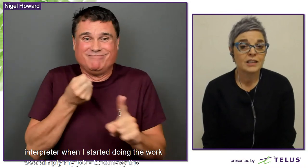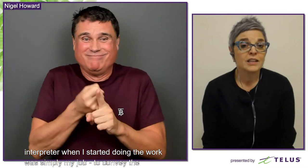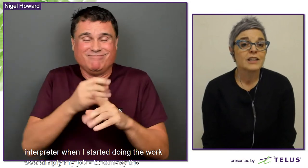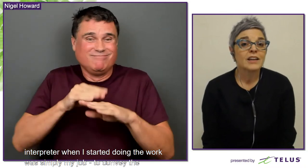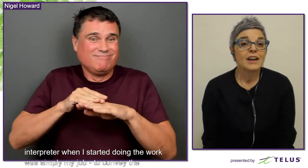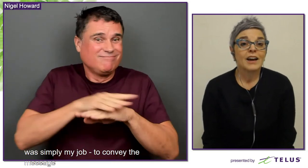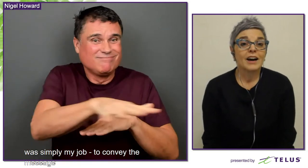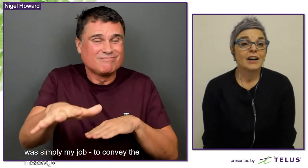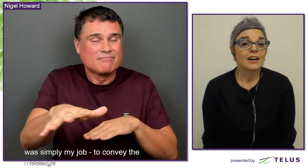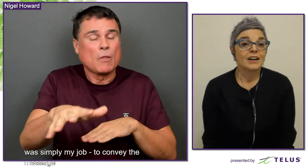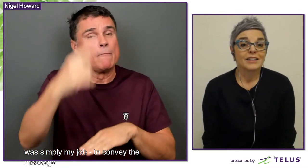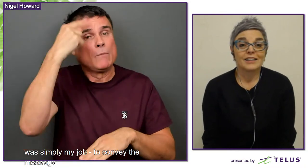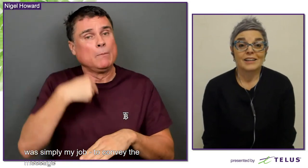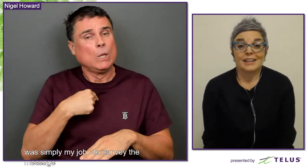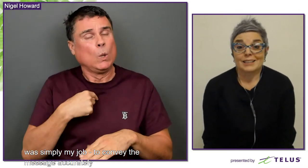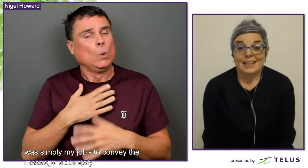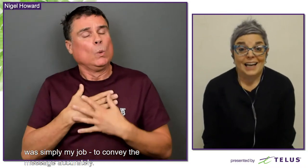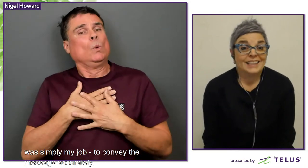accurately.